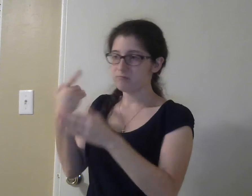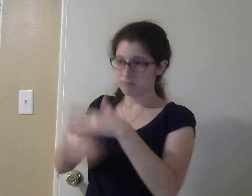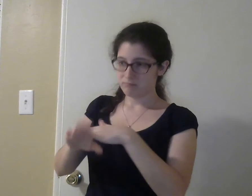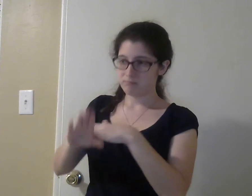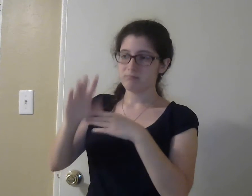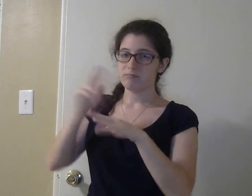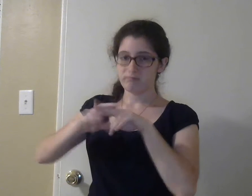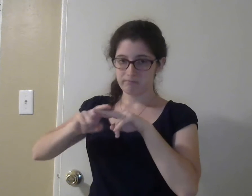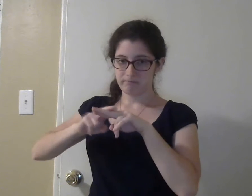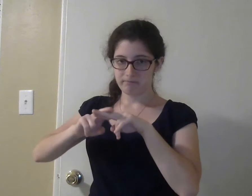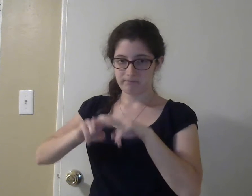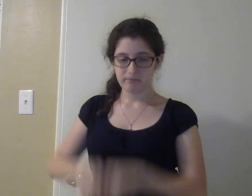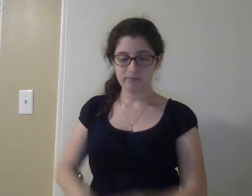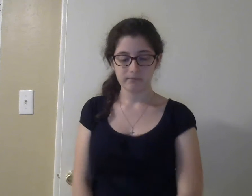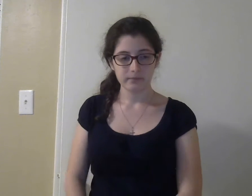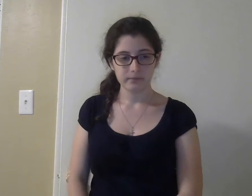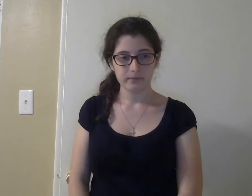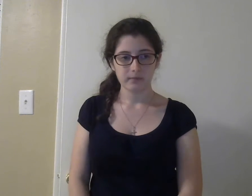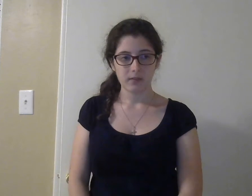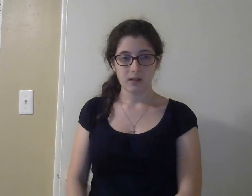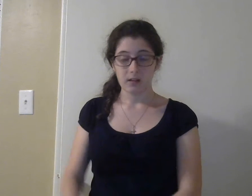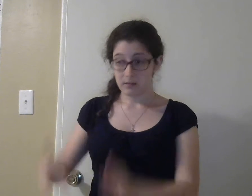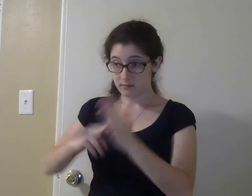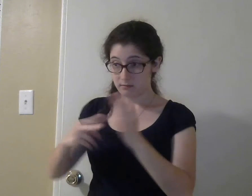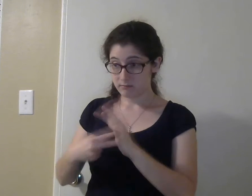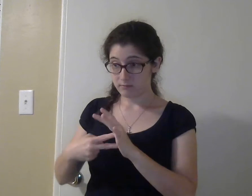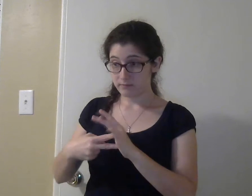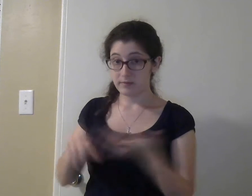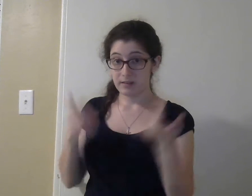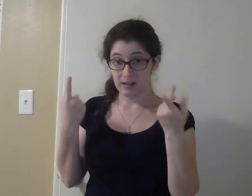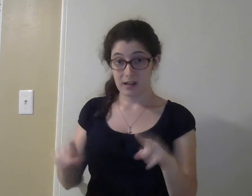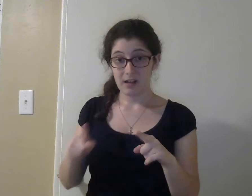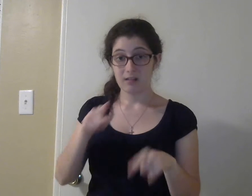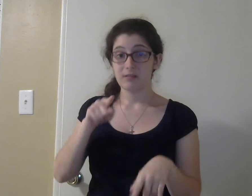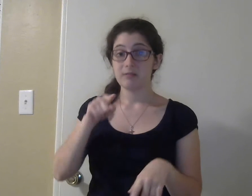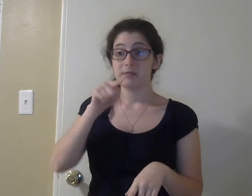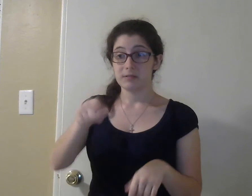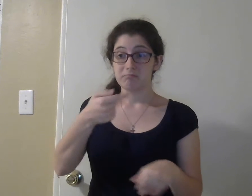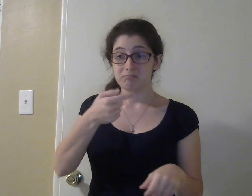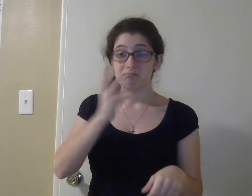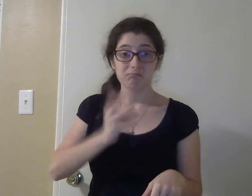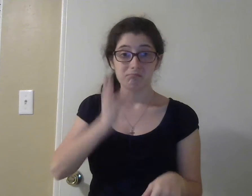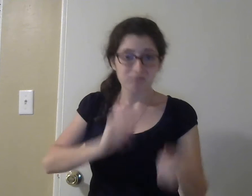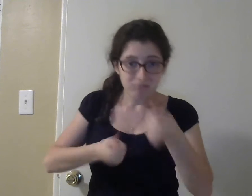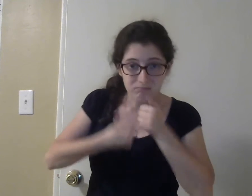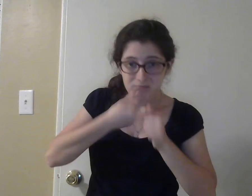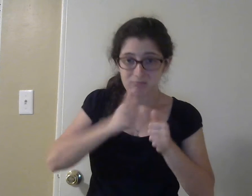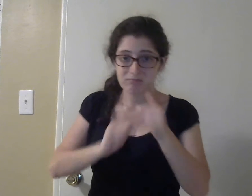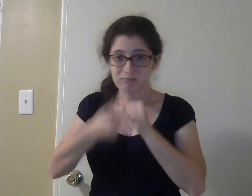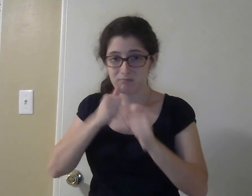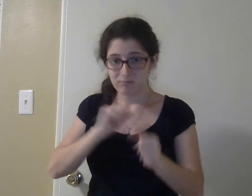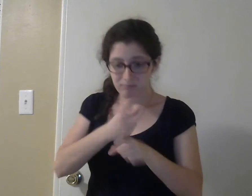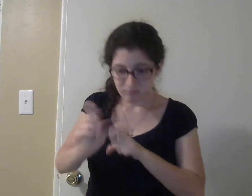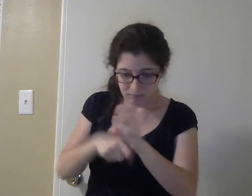need when the train of suffering and death arrives in the station. And that's been very helpful to me, because I think that is what 1